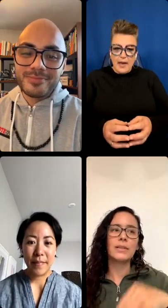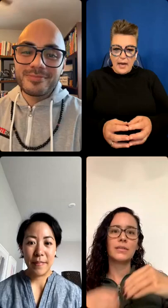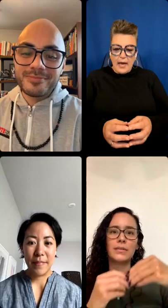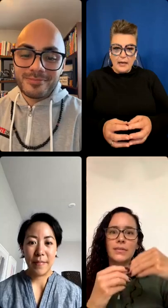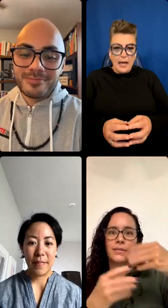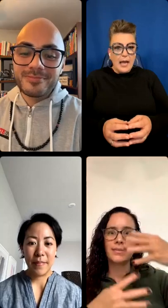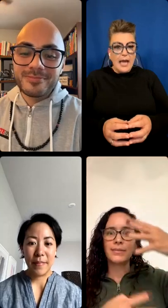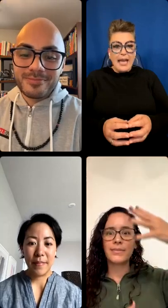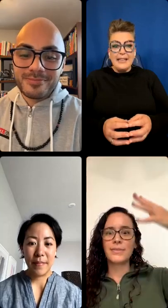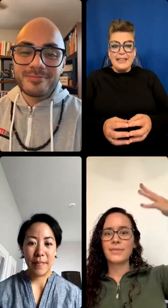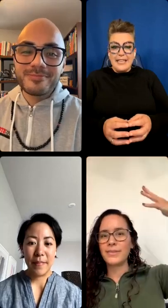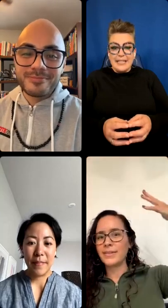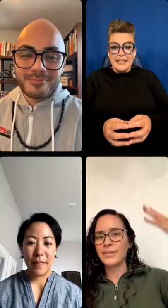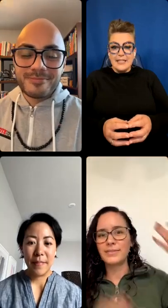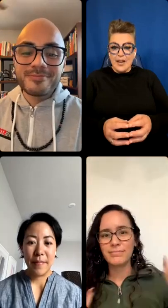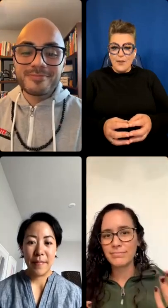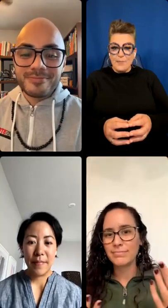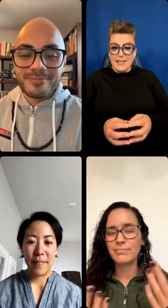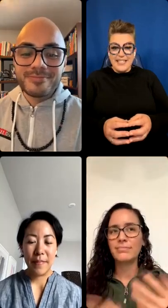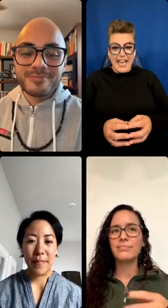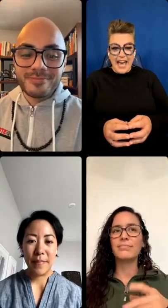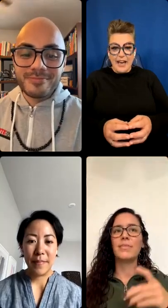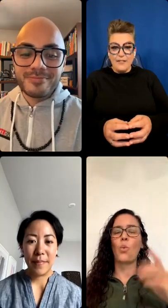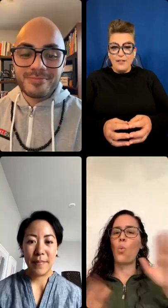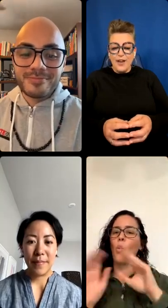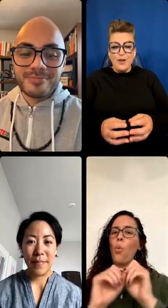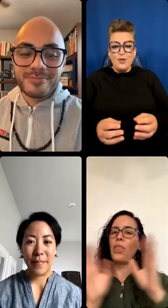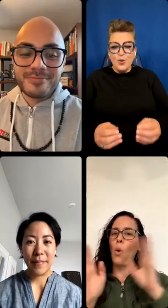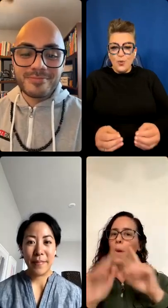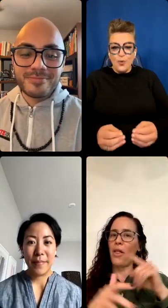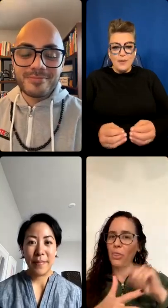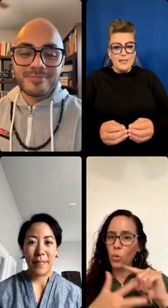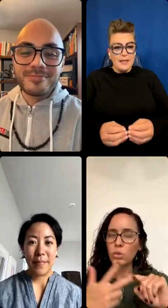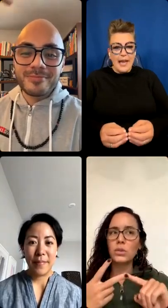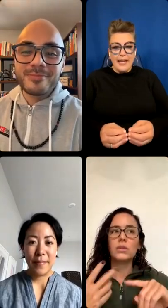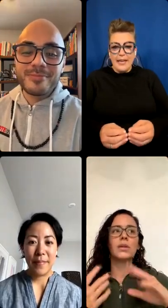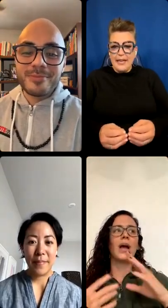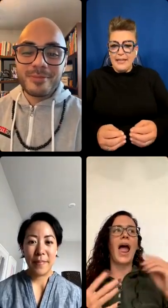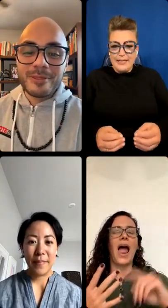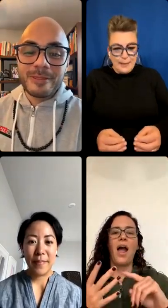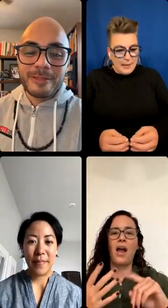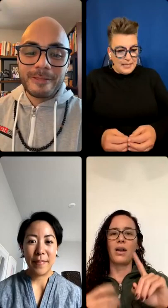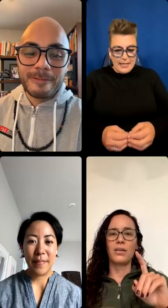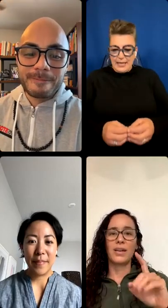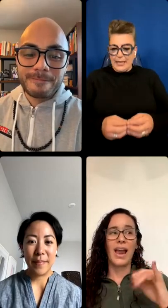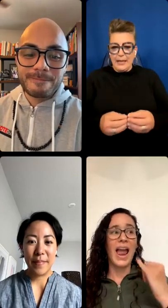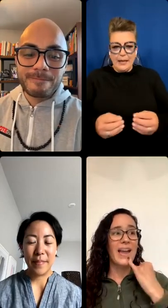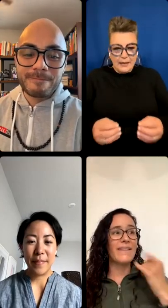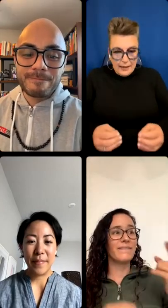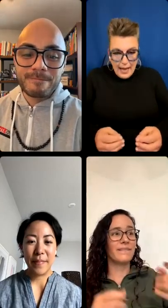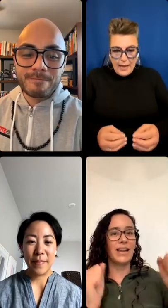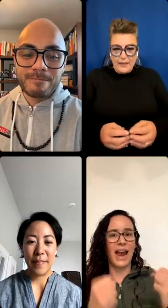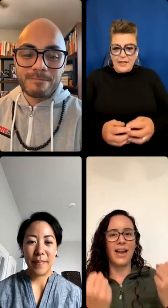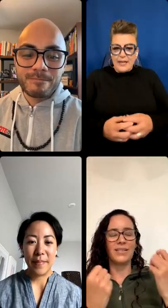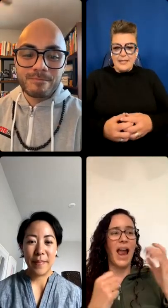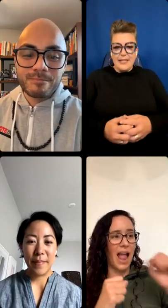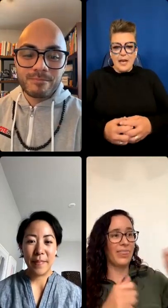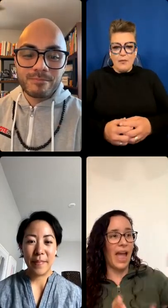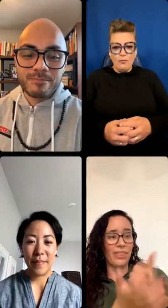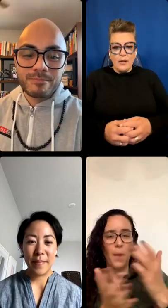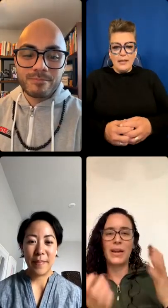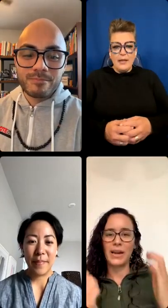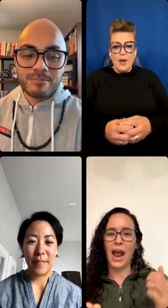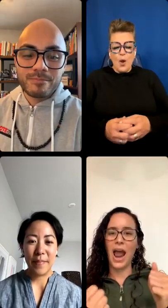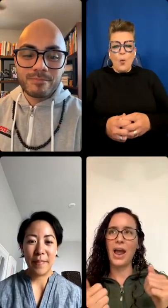that they've had, and these therapists have tools like DBT, like things